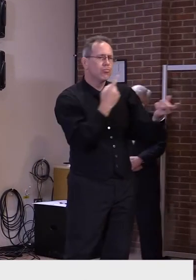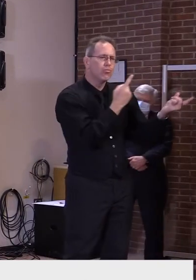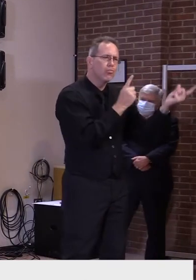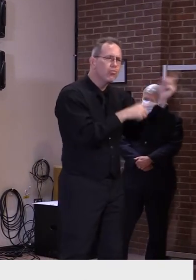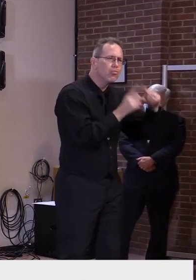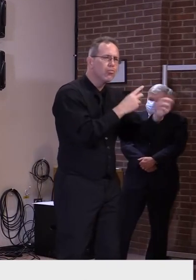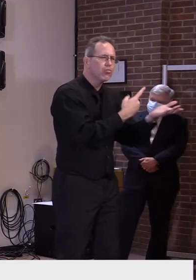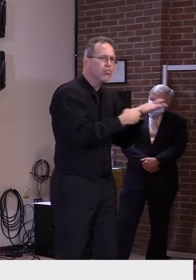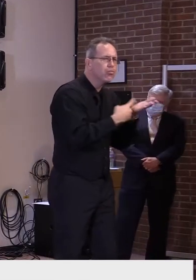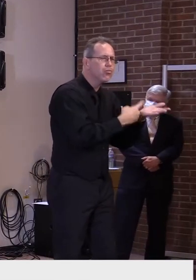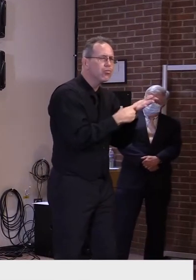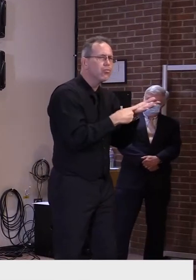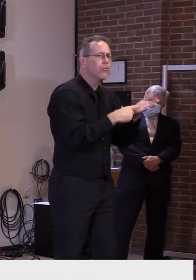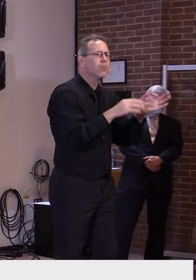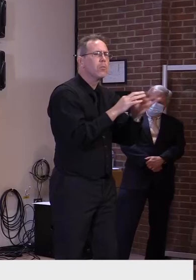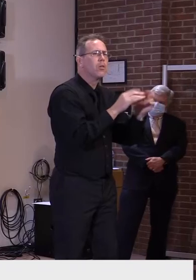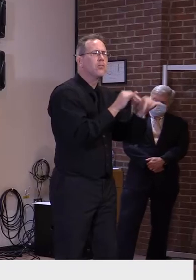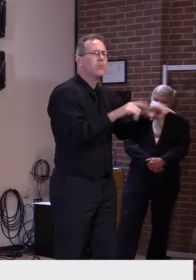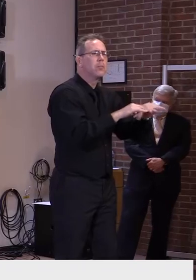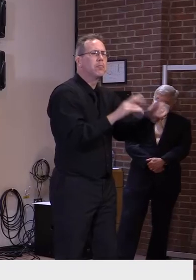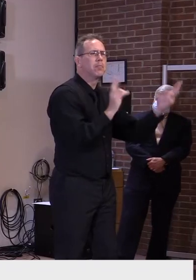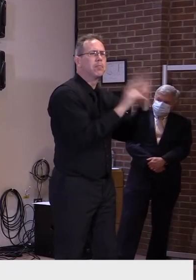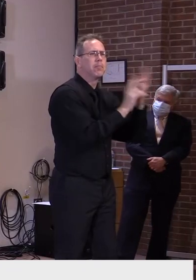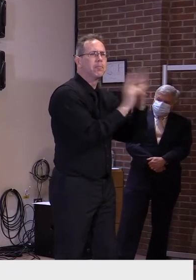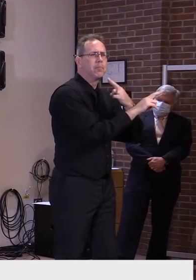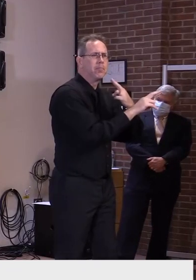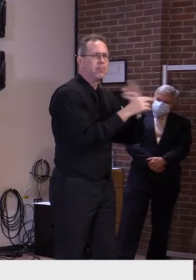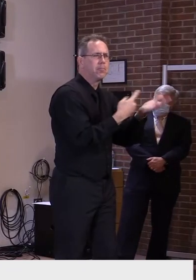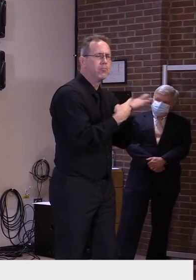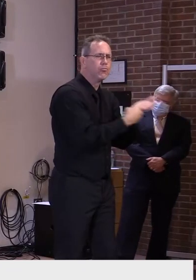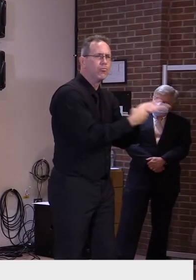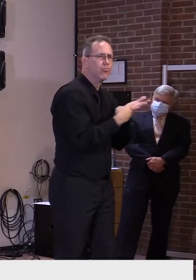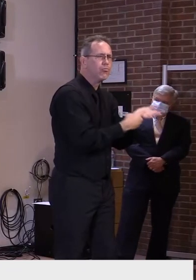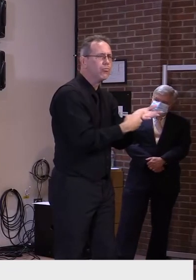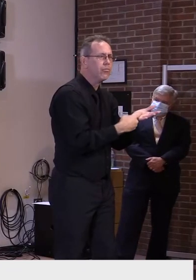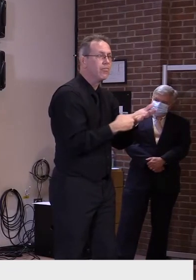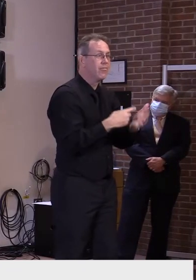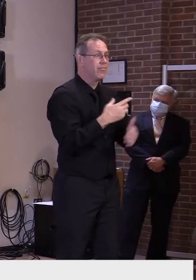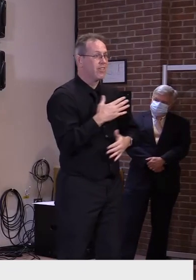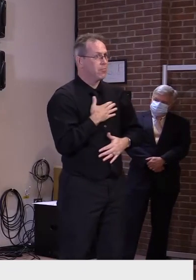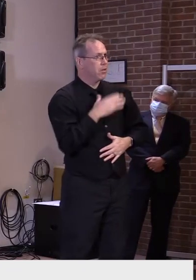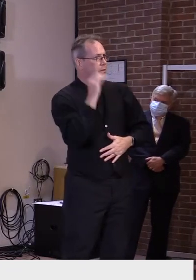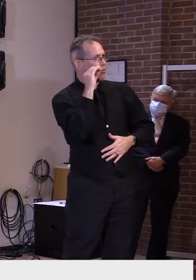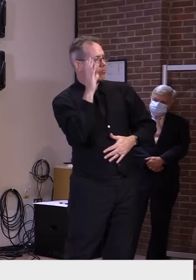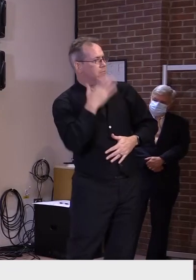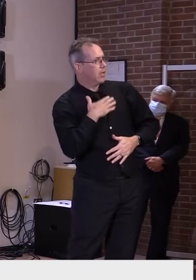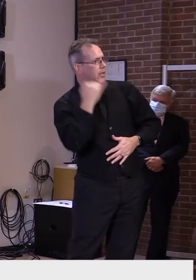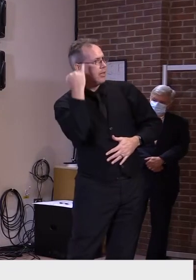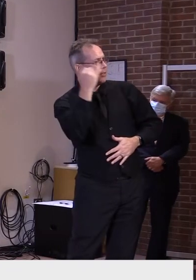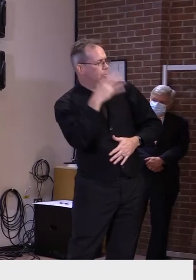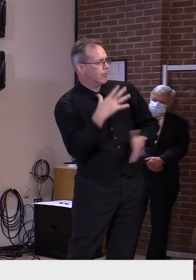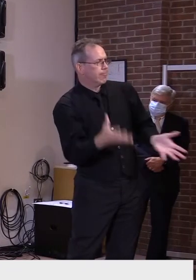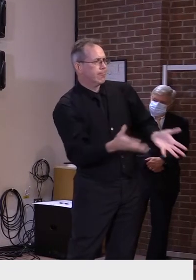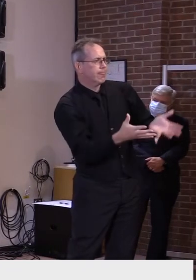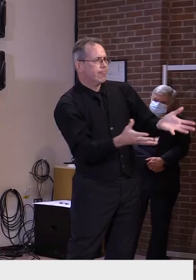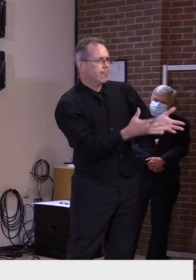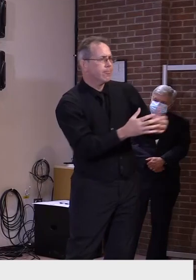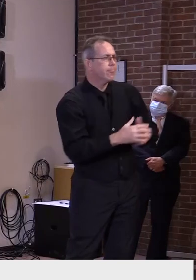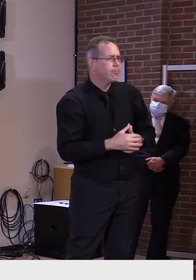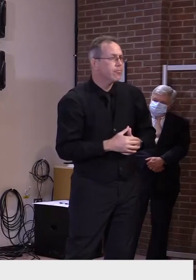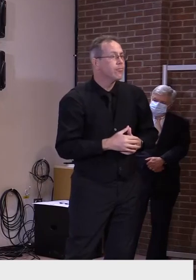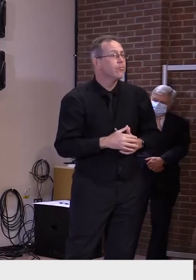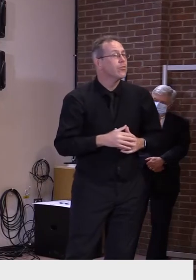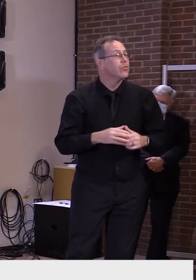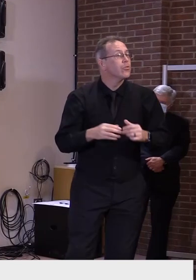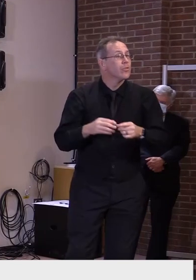And by the way, I mean, this isn't my idea. I think you probably saw on some of the media reports,